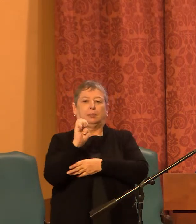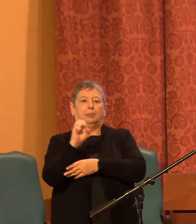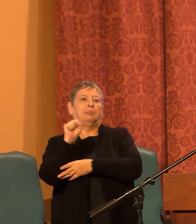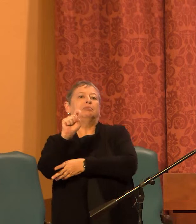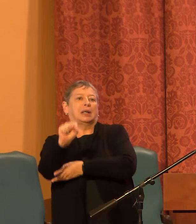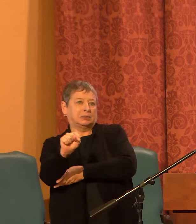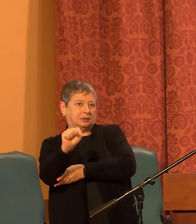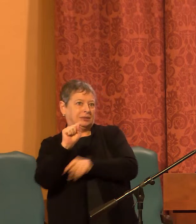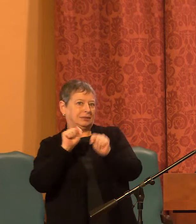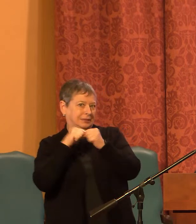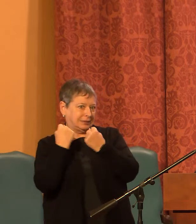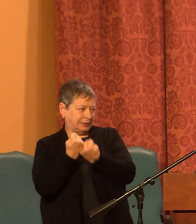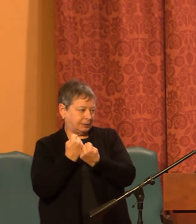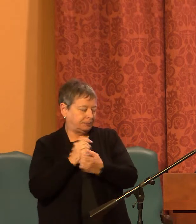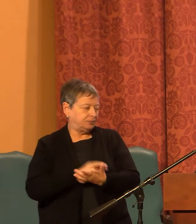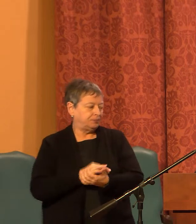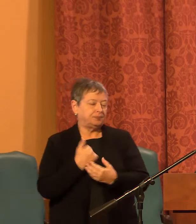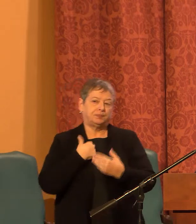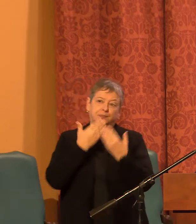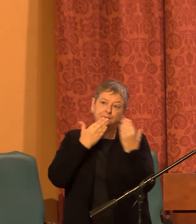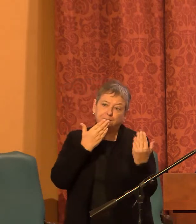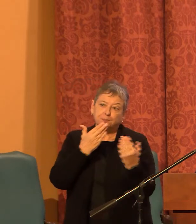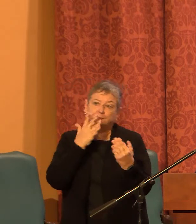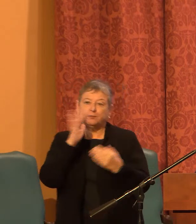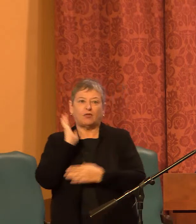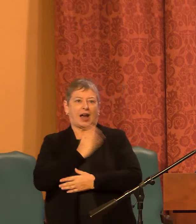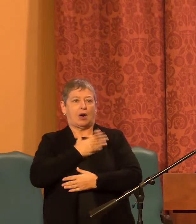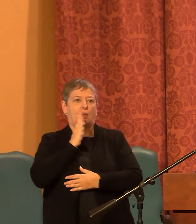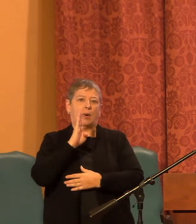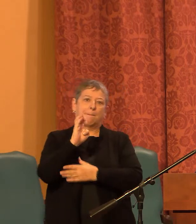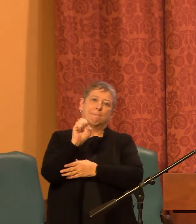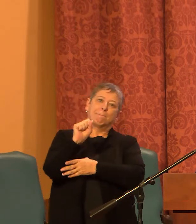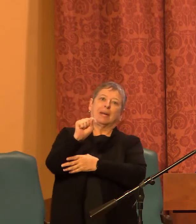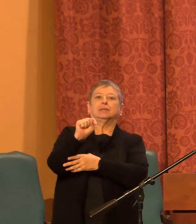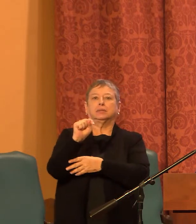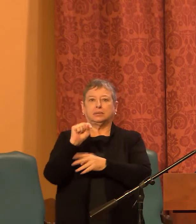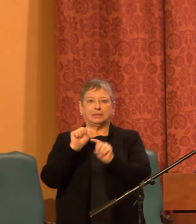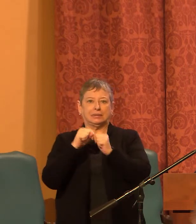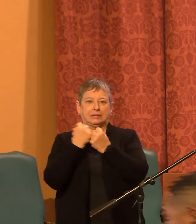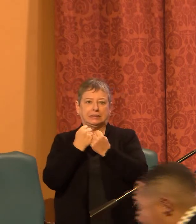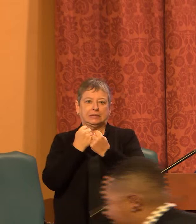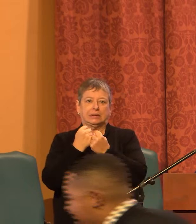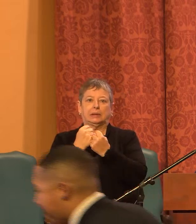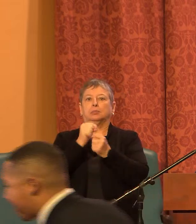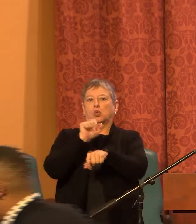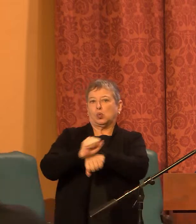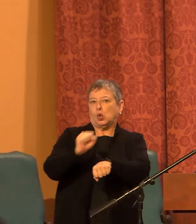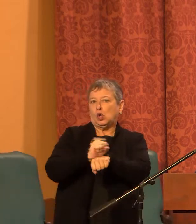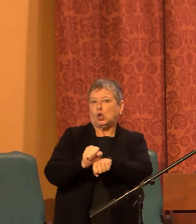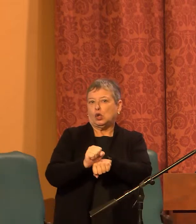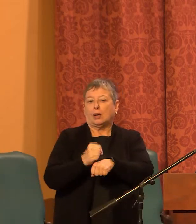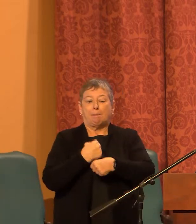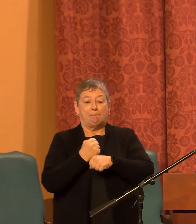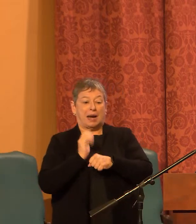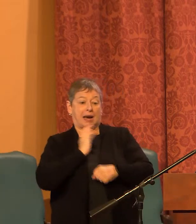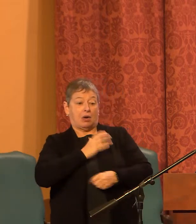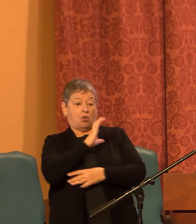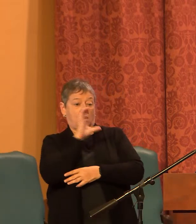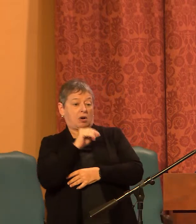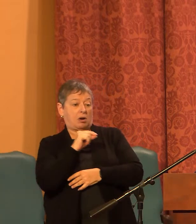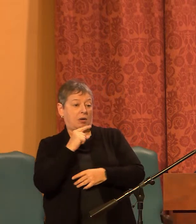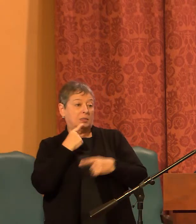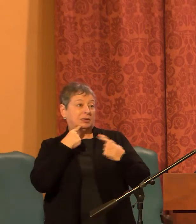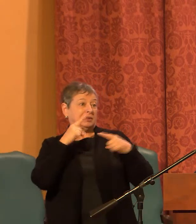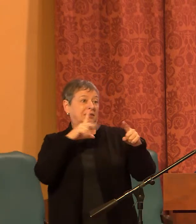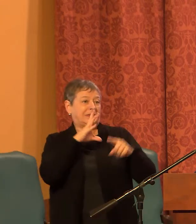staff. I'm so thankful for our BEST team's outstanding work sourcing talent and making Chase an accessible and